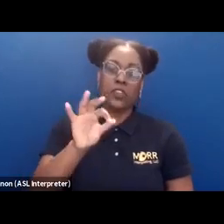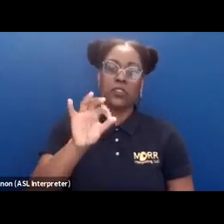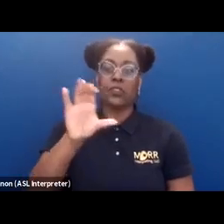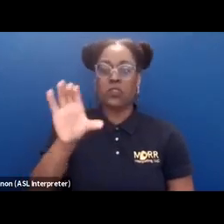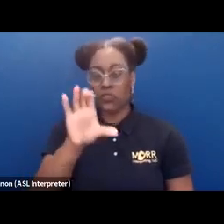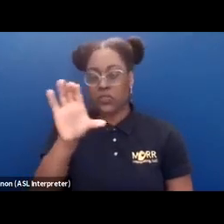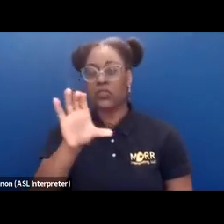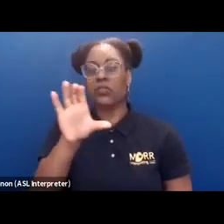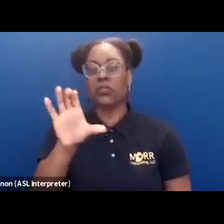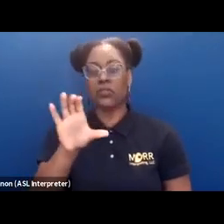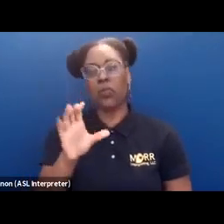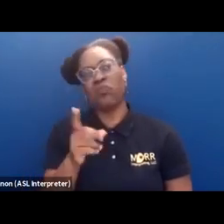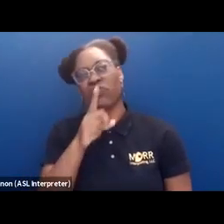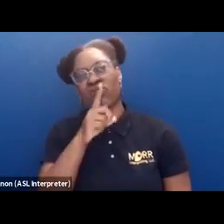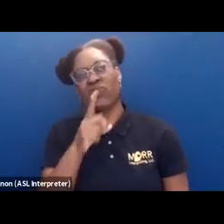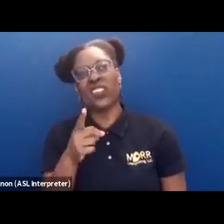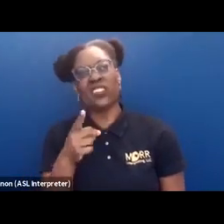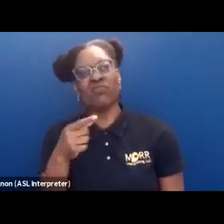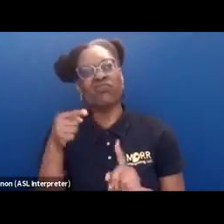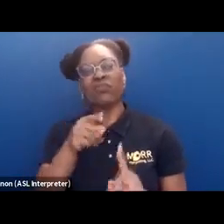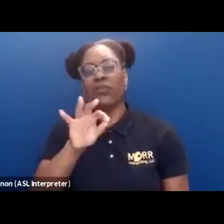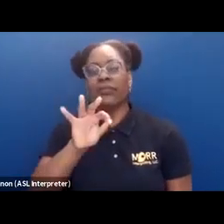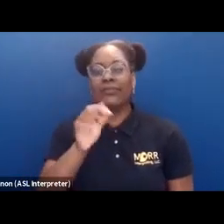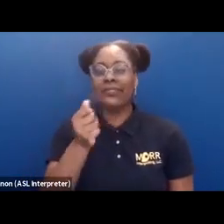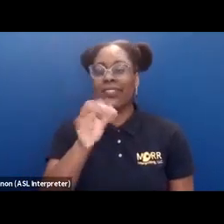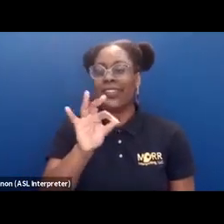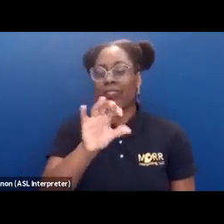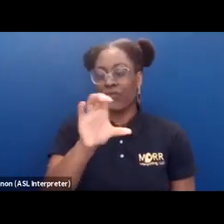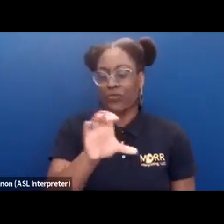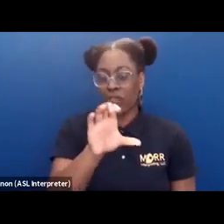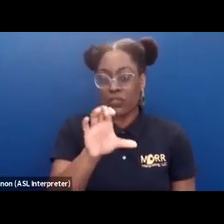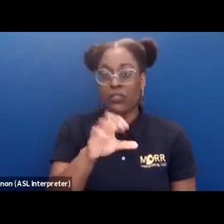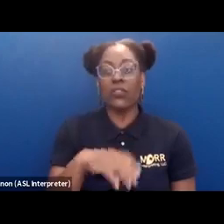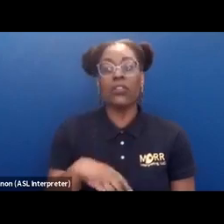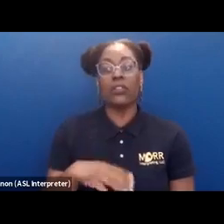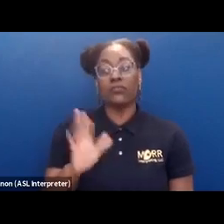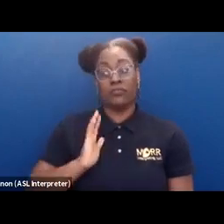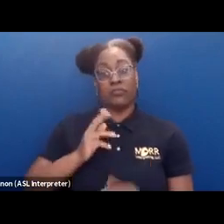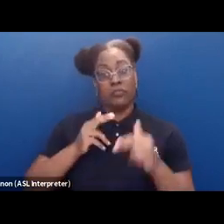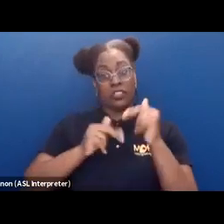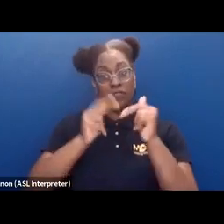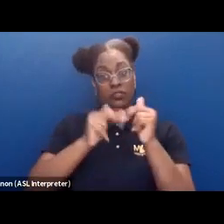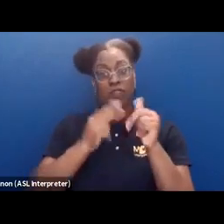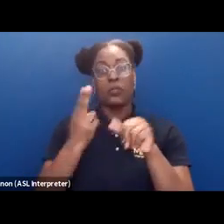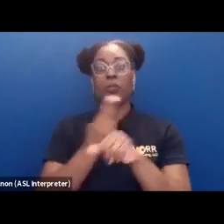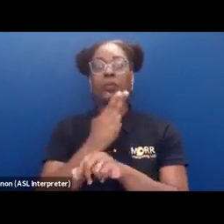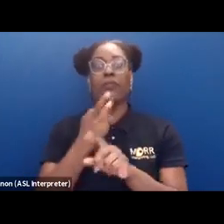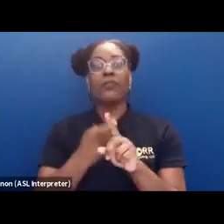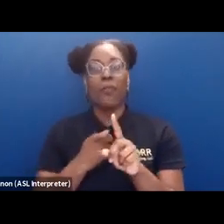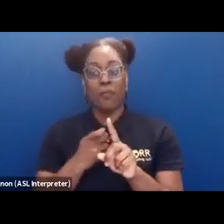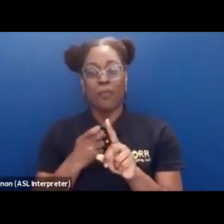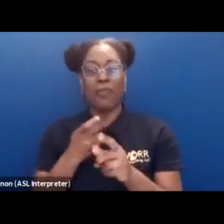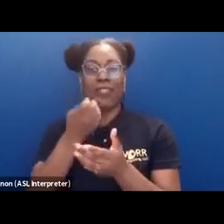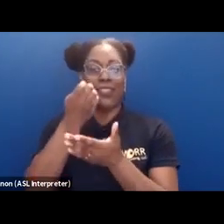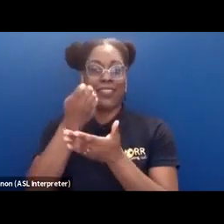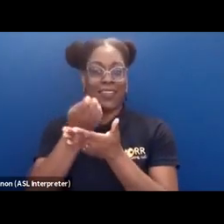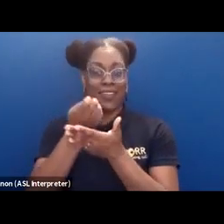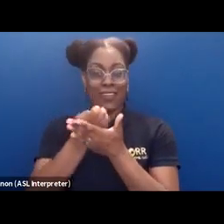the early 1900s, were all done by the use of the convict leasing system and the chain